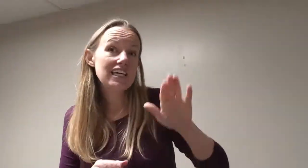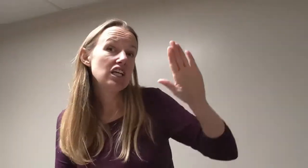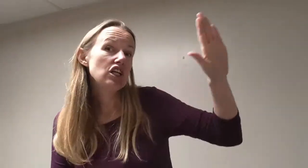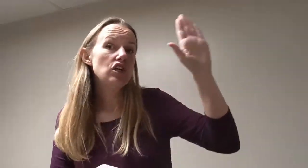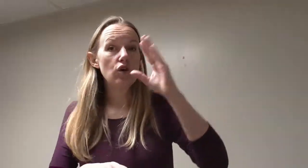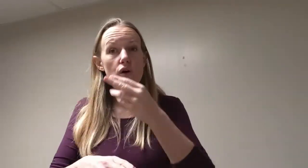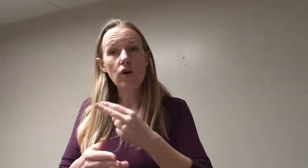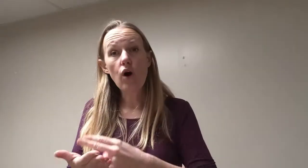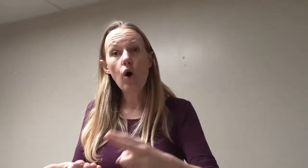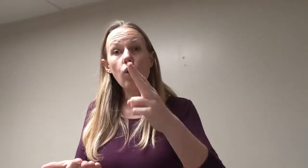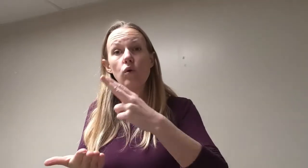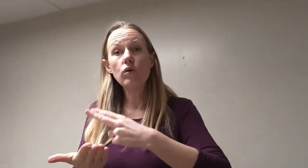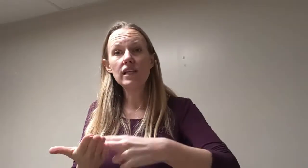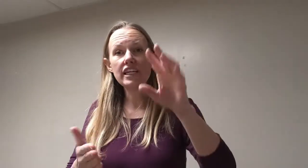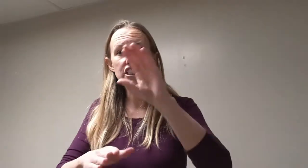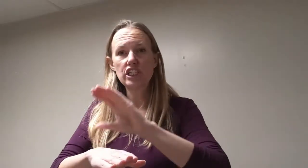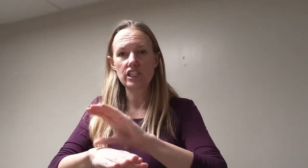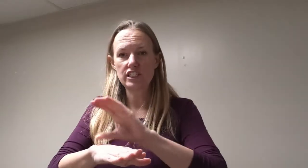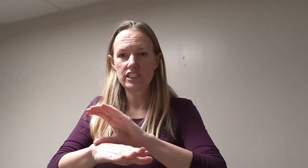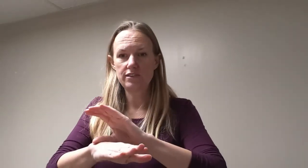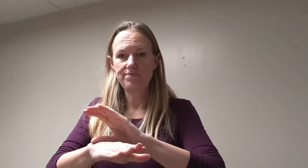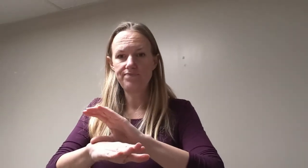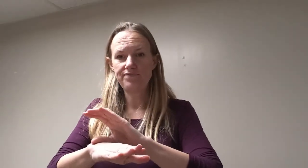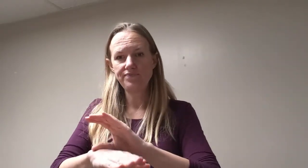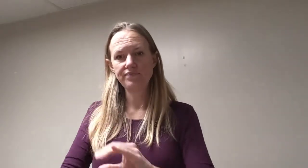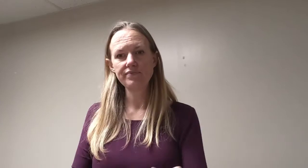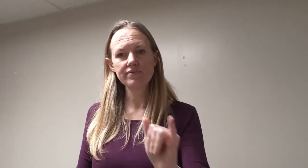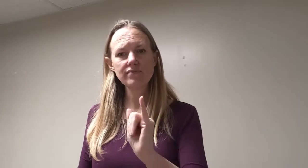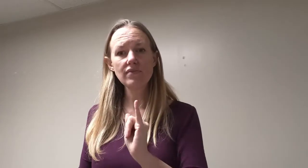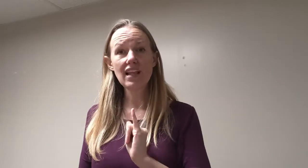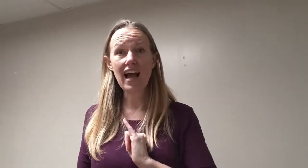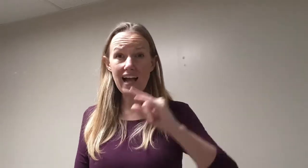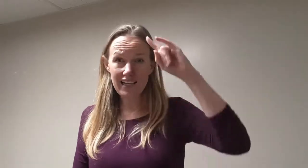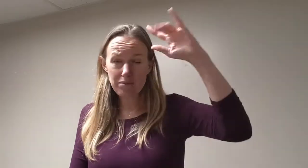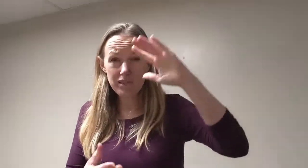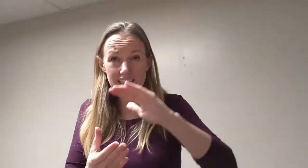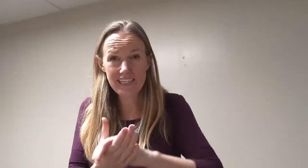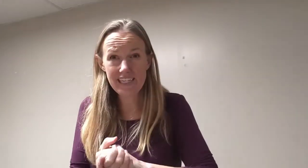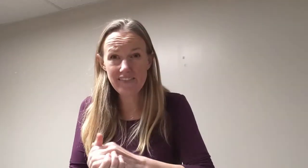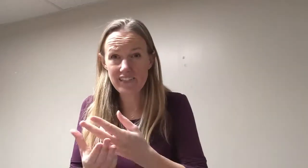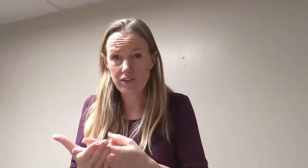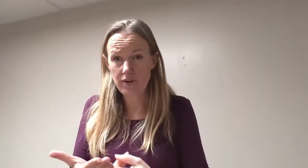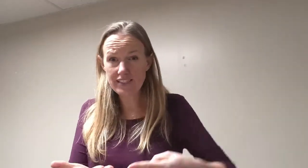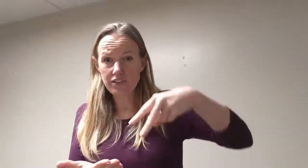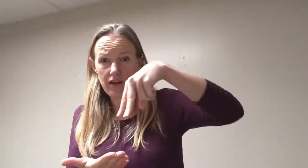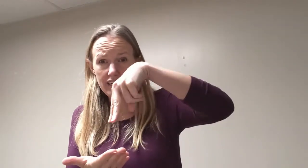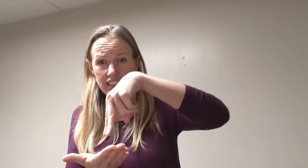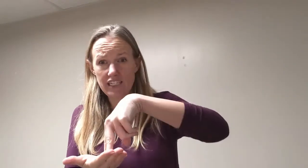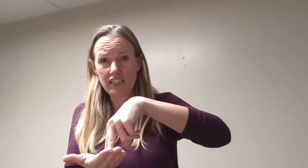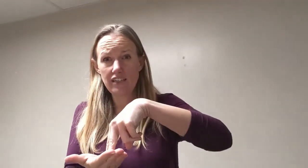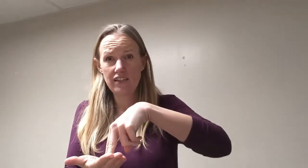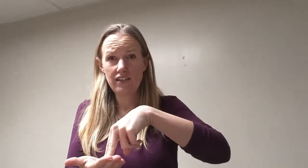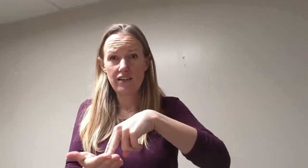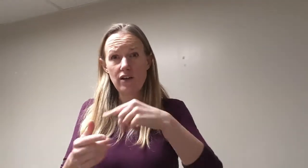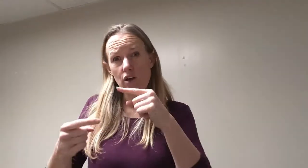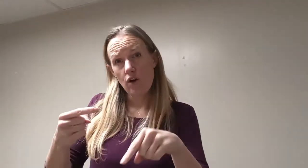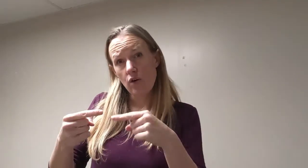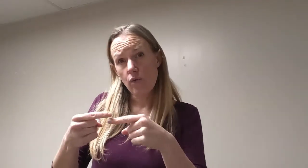in your holy church. I believe in the resurrection